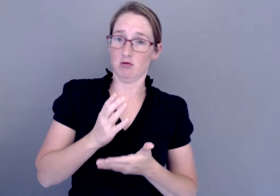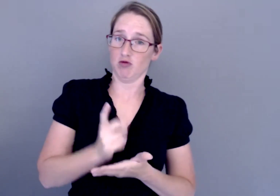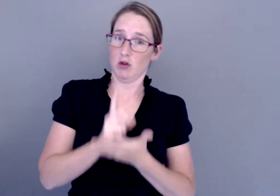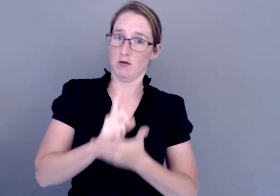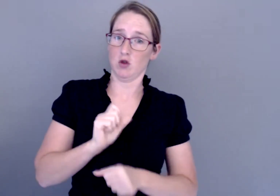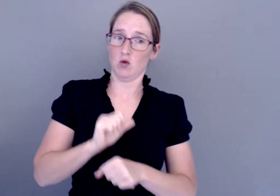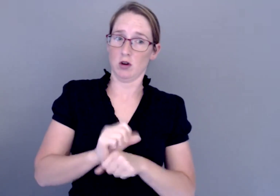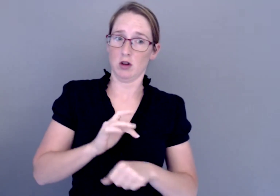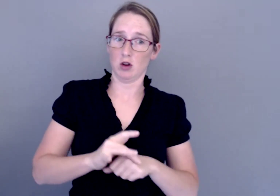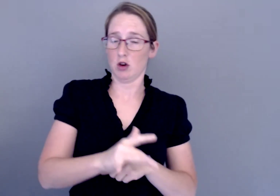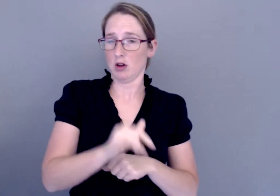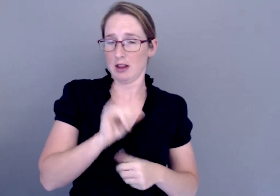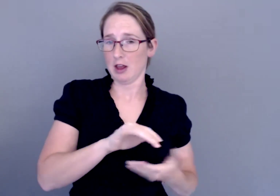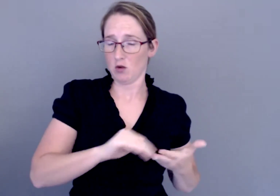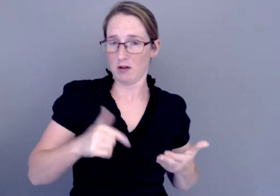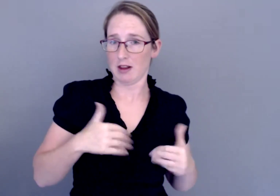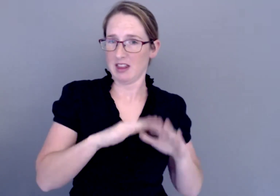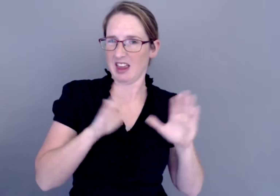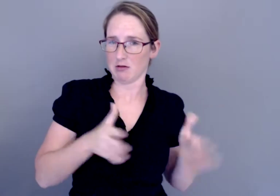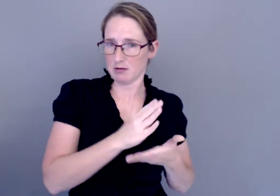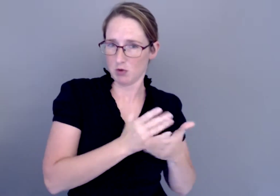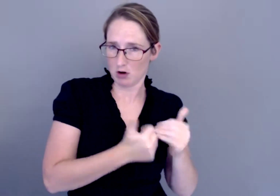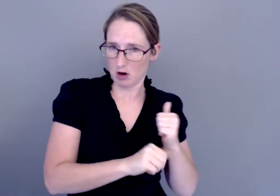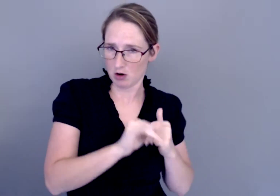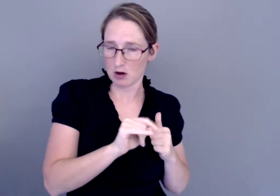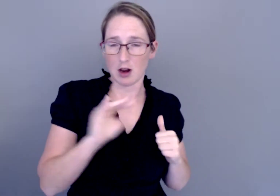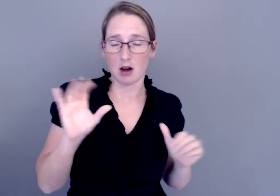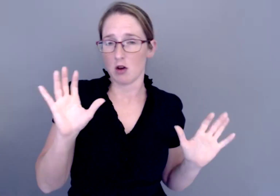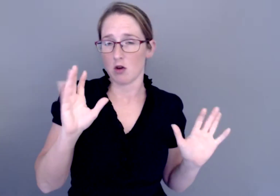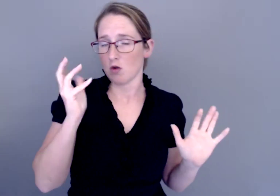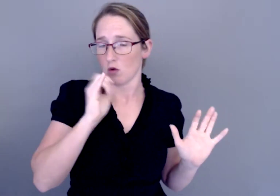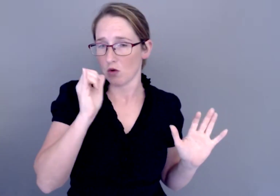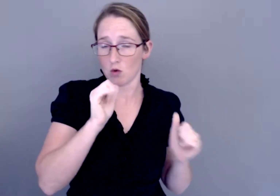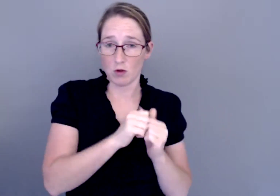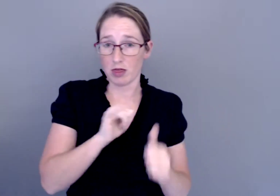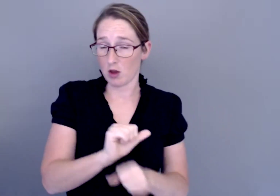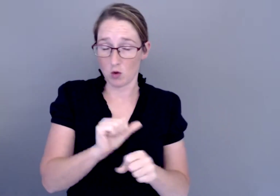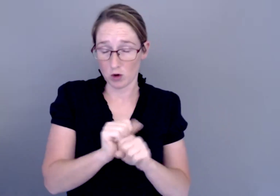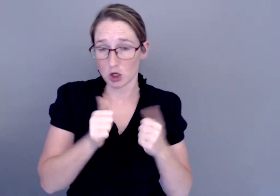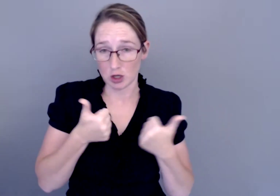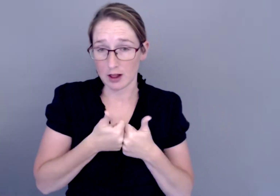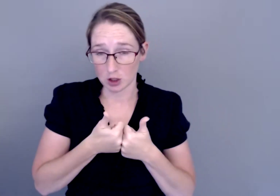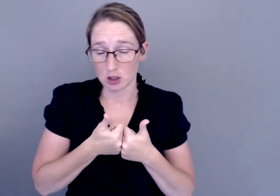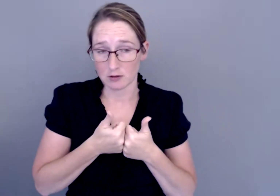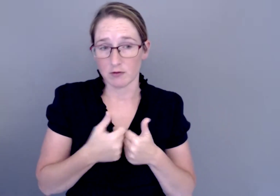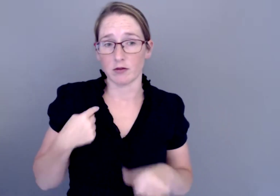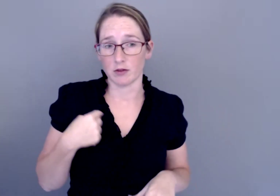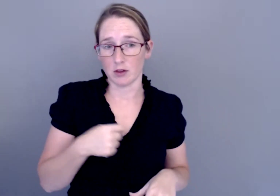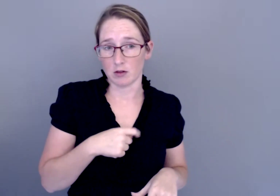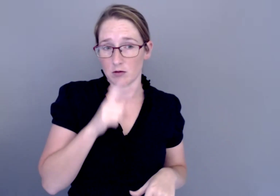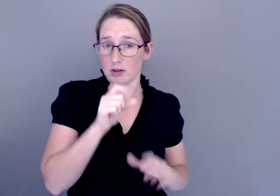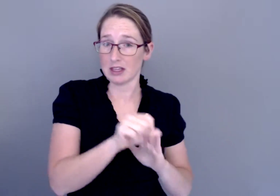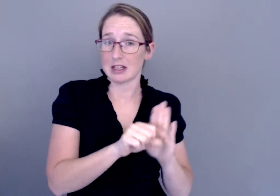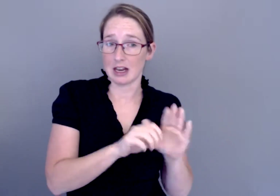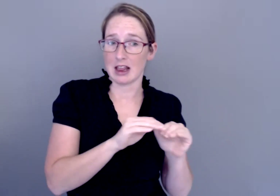current 1115 waiver, which has a housing component. And oh my goodness, was that work challenging? We at the state